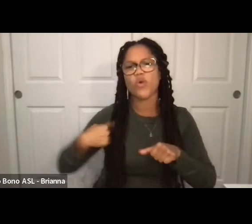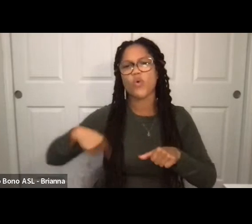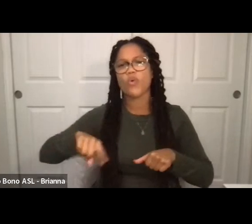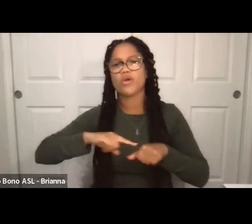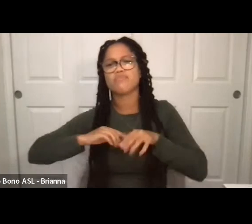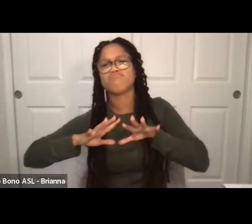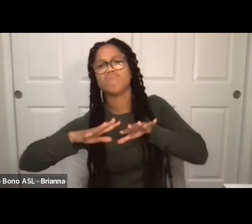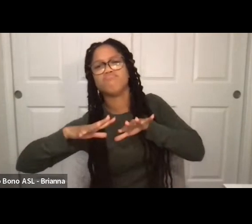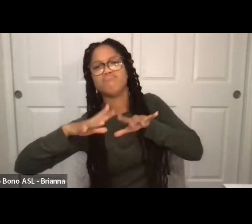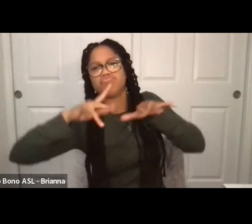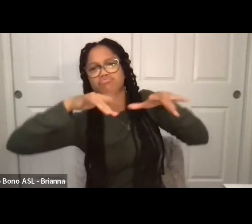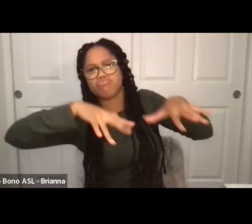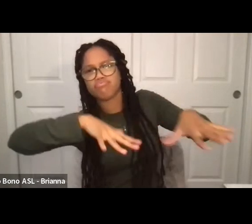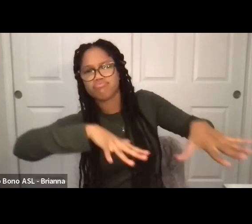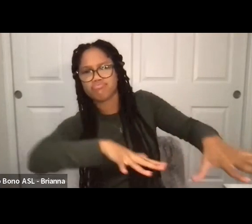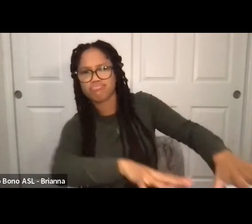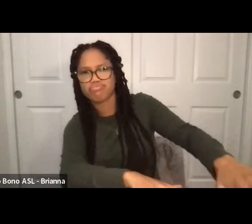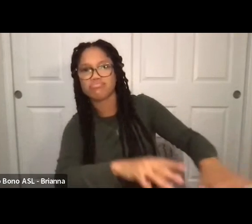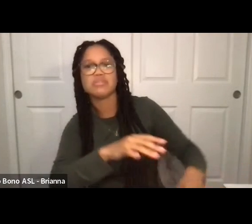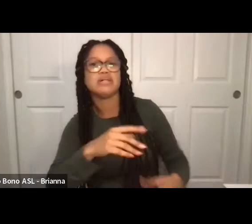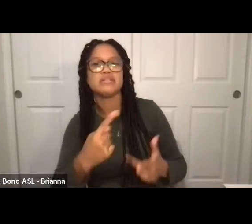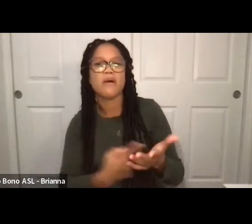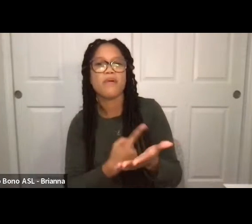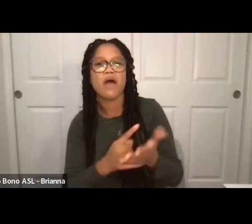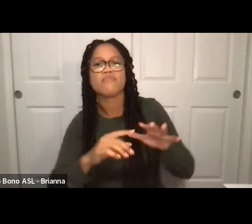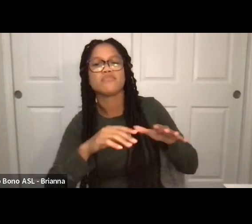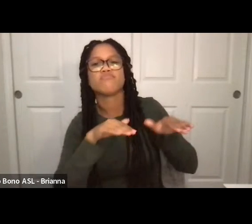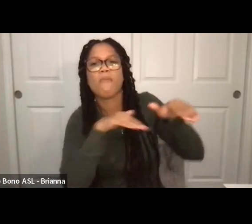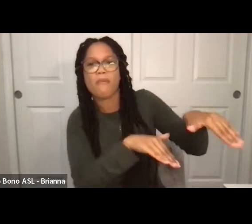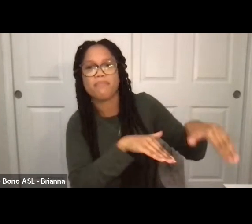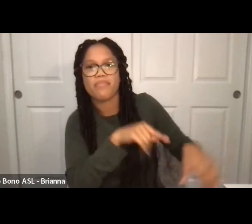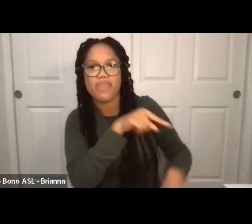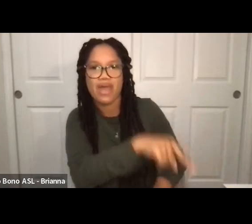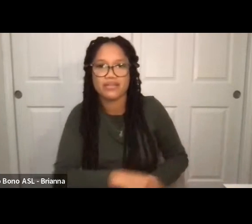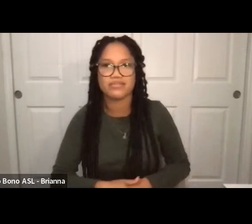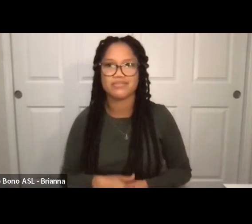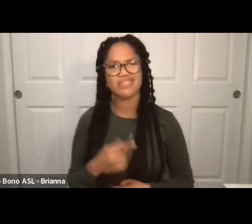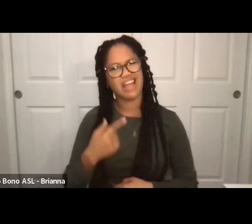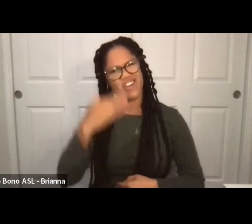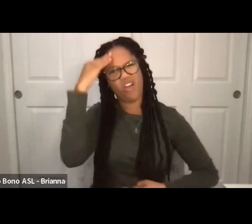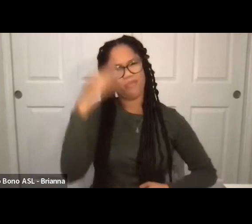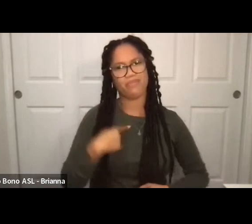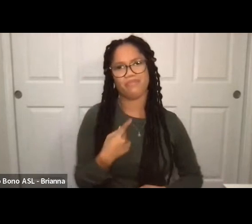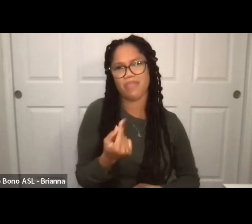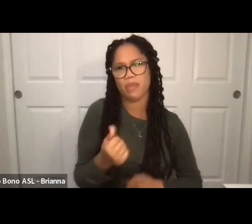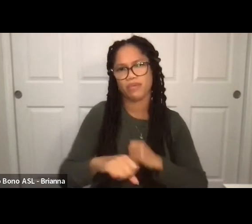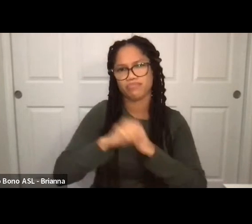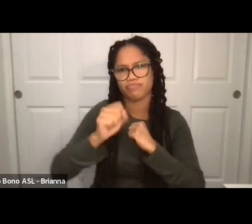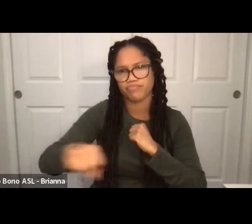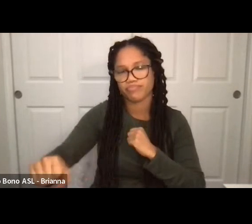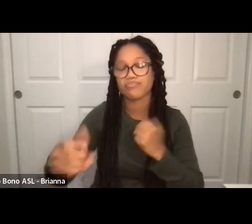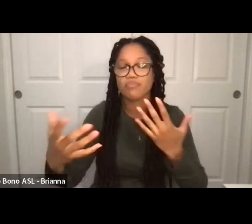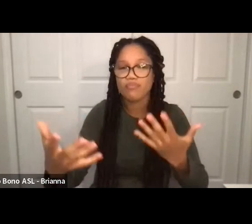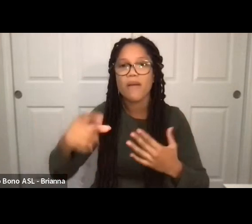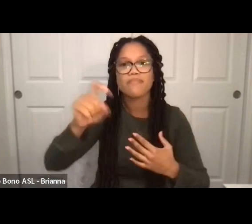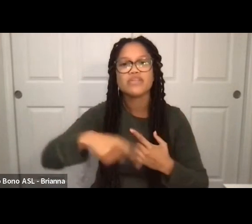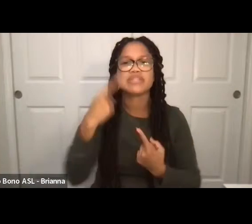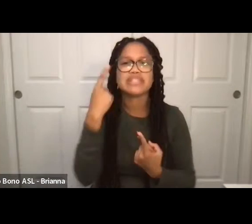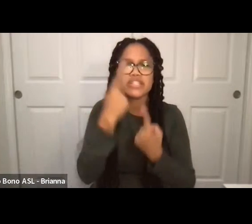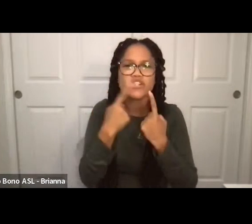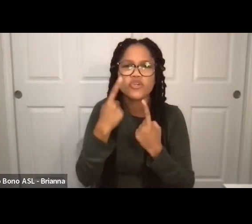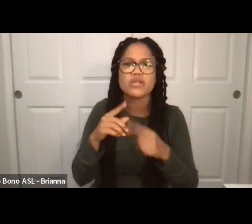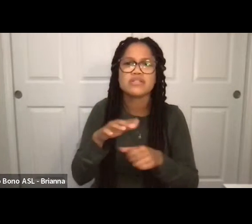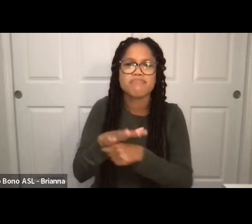to offer that and encourage us as we move forward to consider both the spaces that we want to disrupt